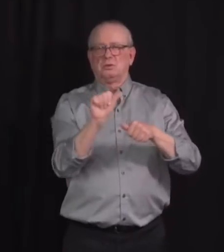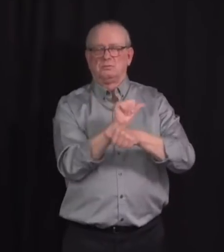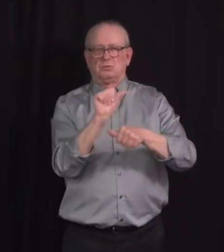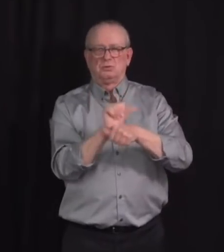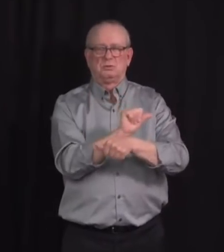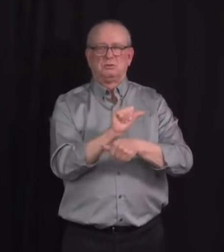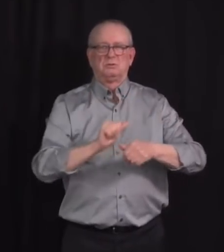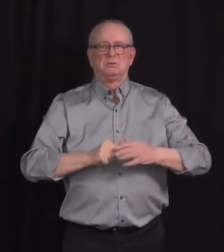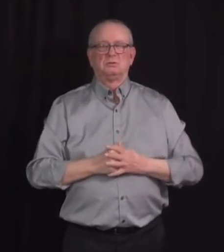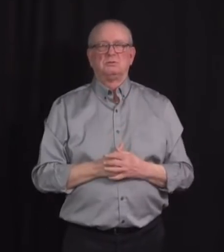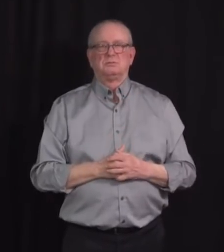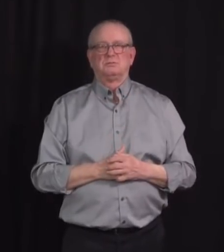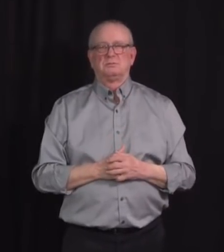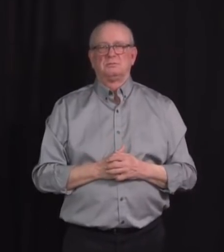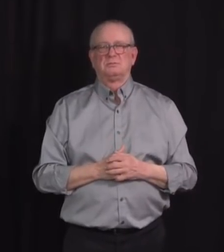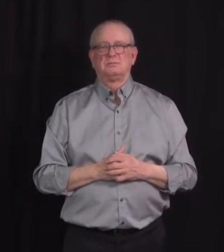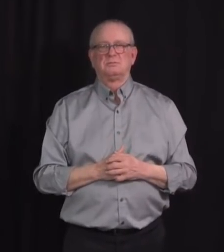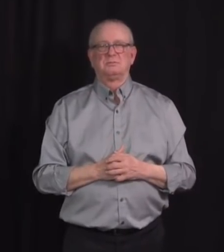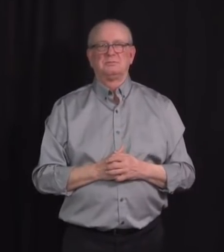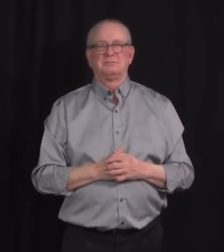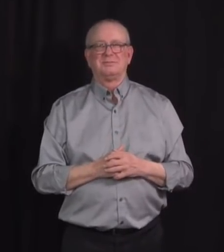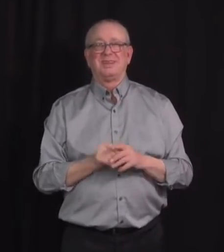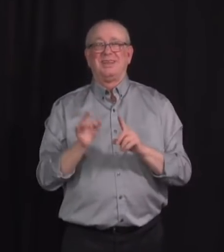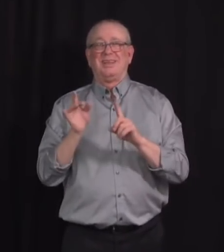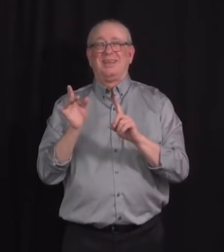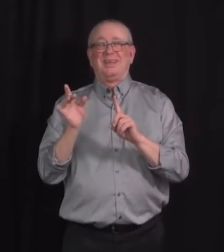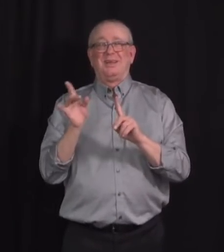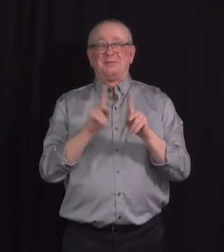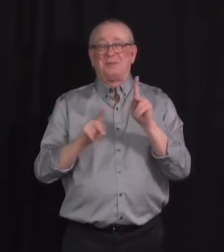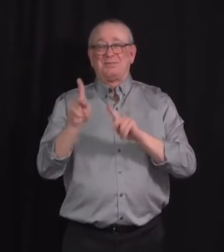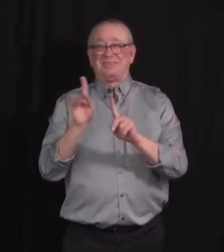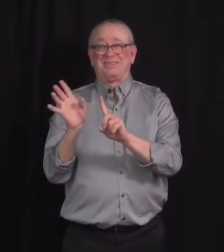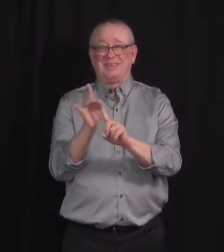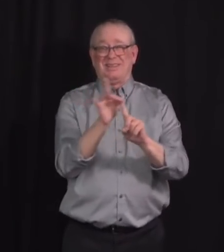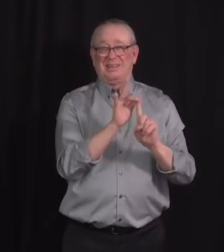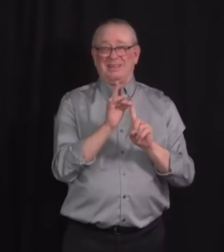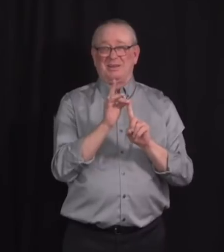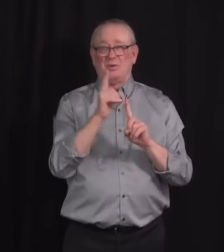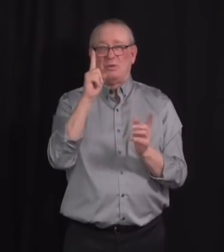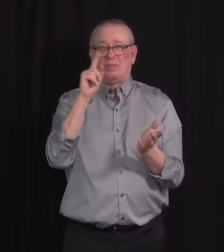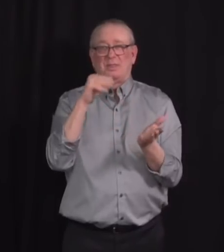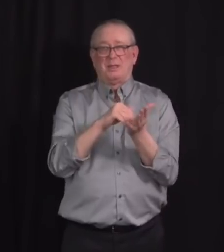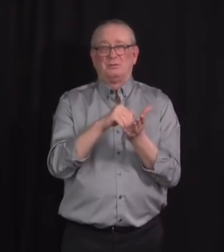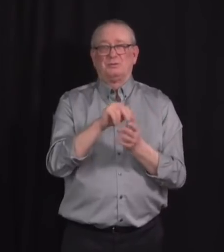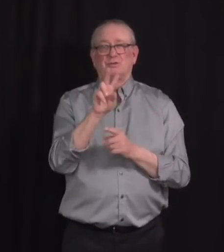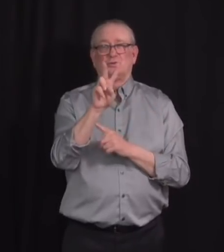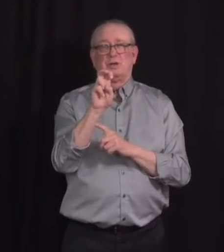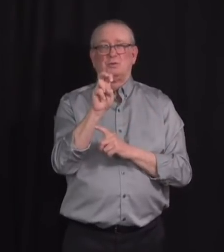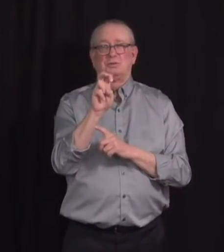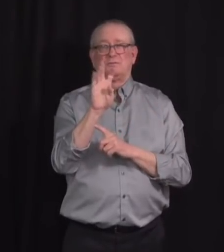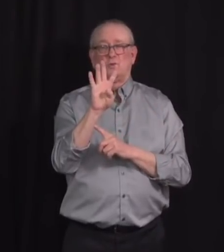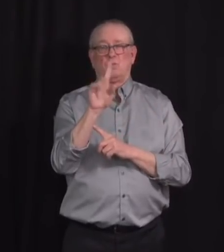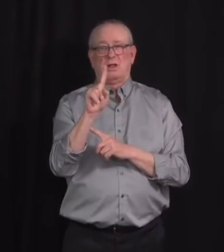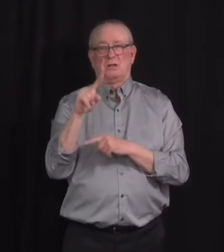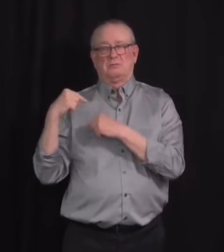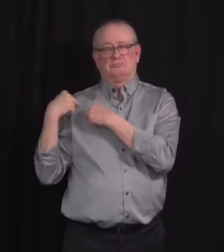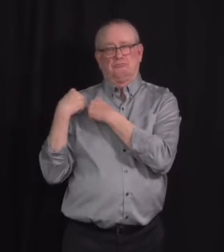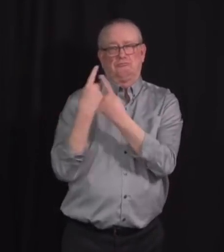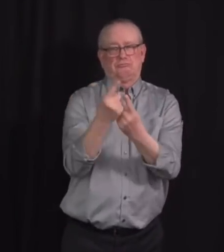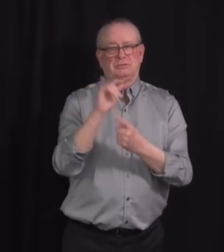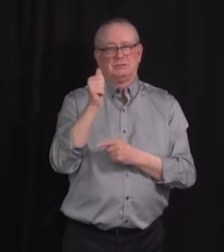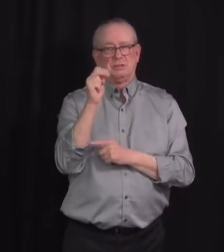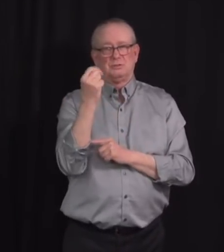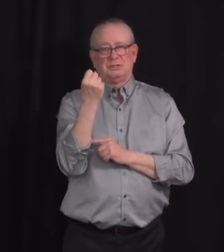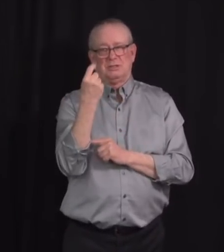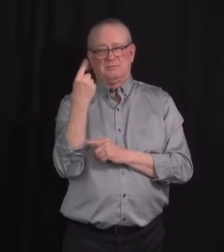of 1,241 cases since January 11th. There are currently 264 people